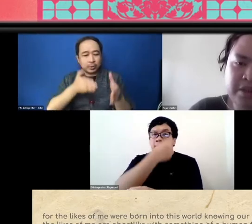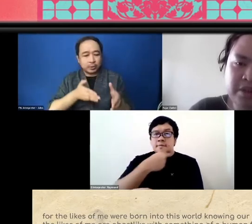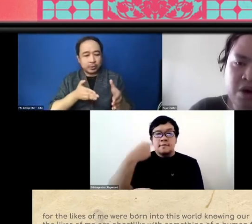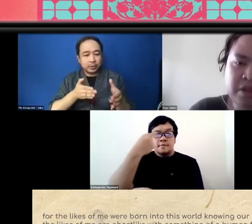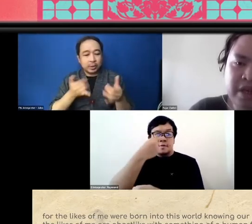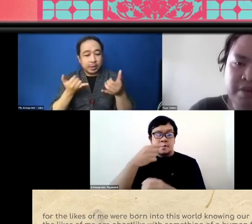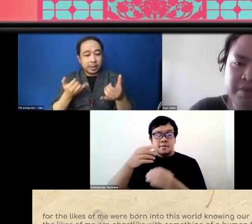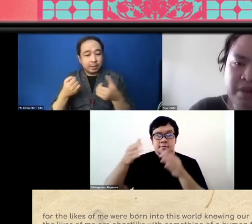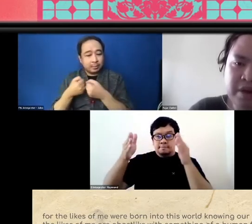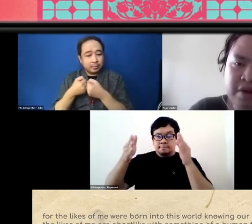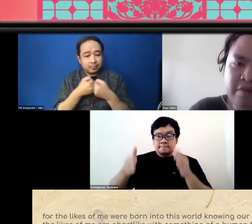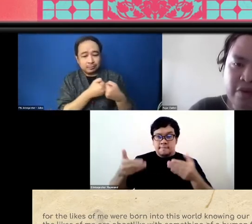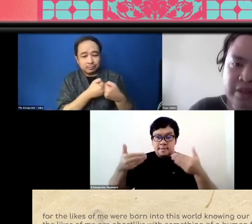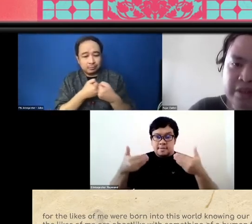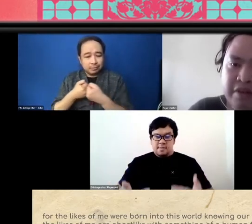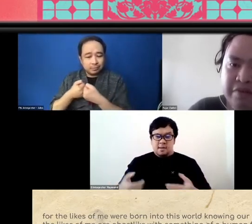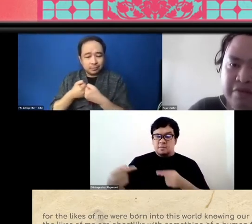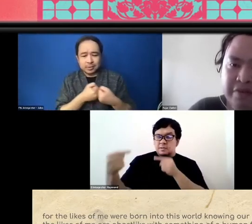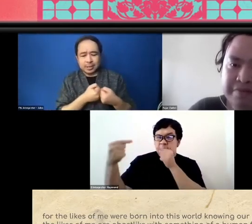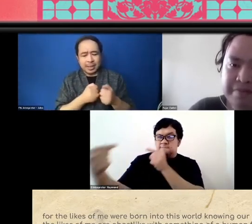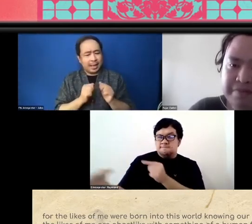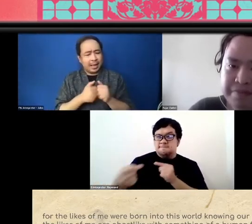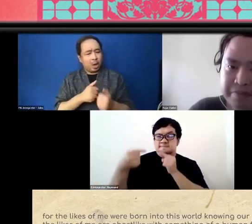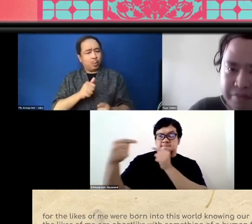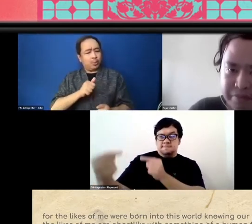misplaced contempt for the self.